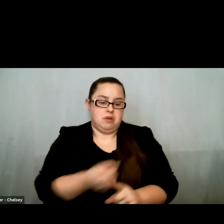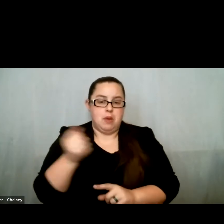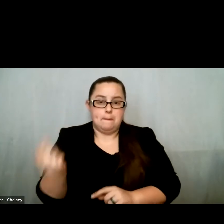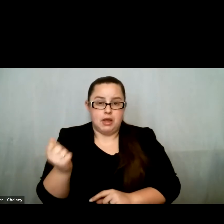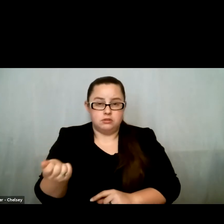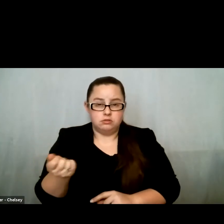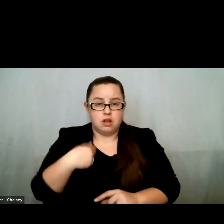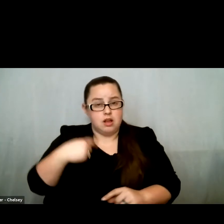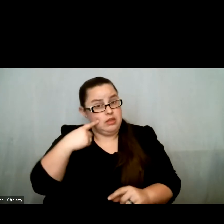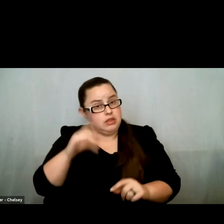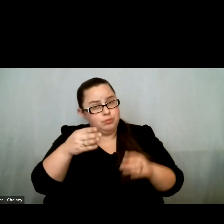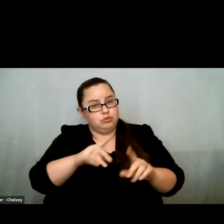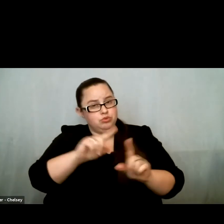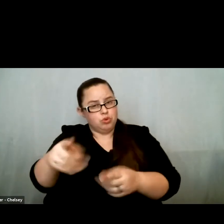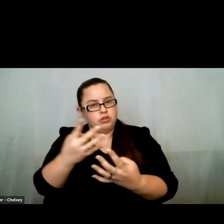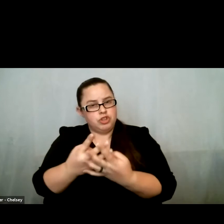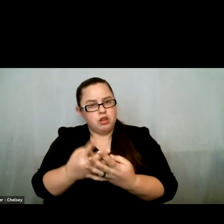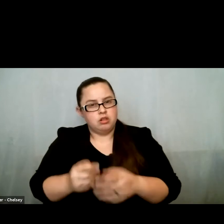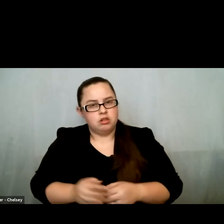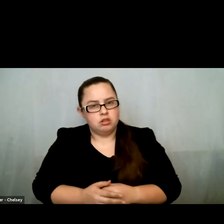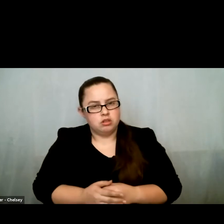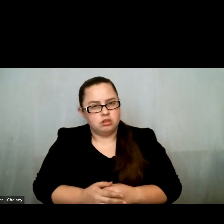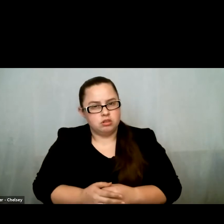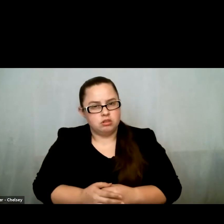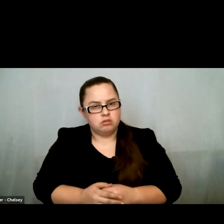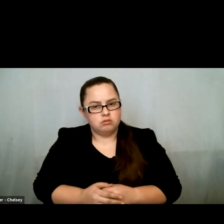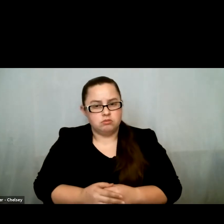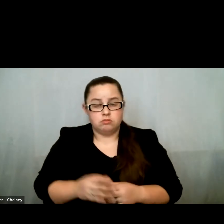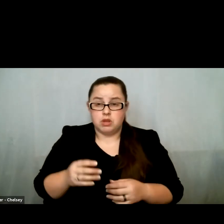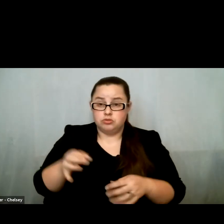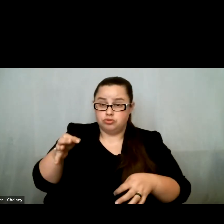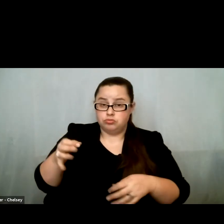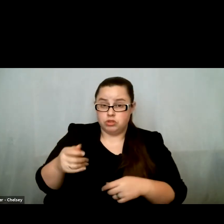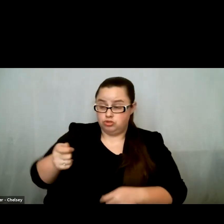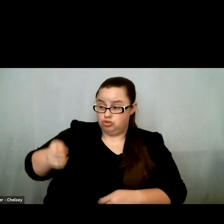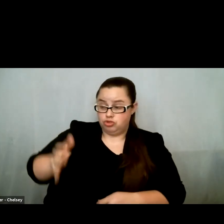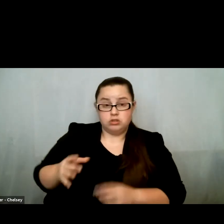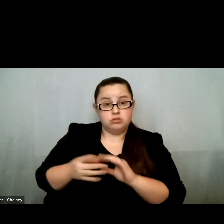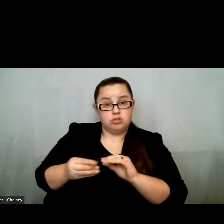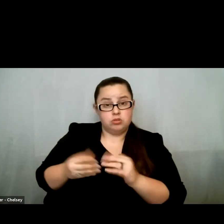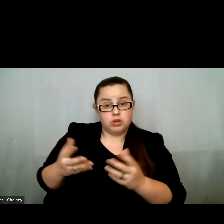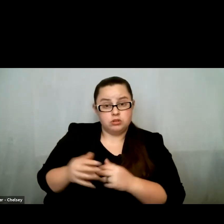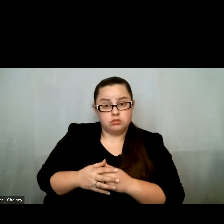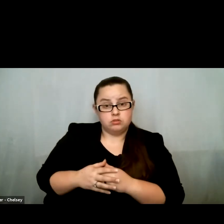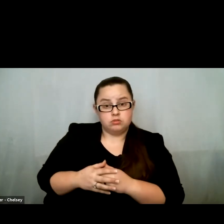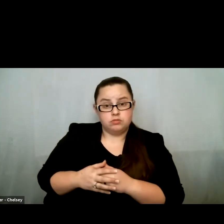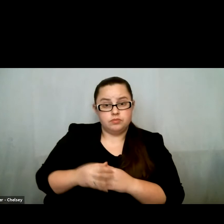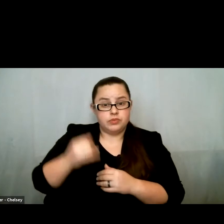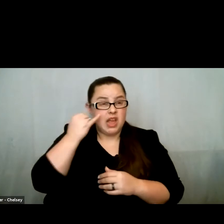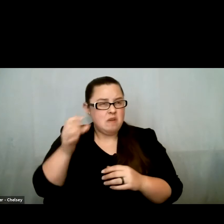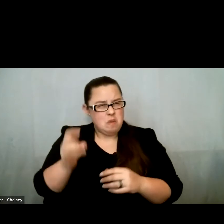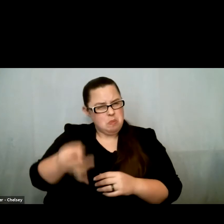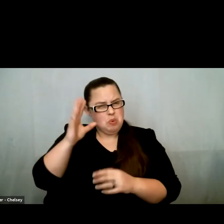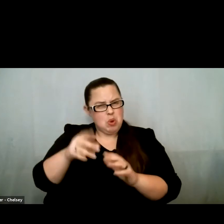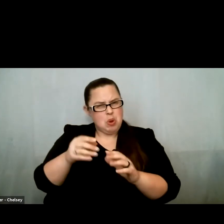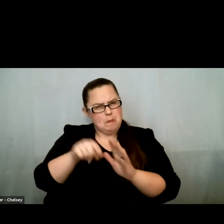that person's going to jail. Guess what the judge said? The judge said, if it had been a brutal murder, of course these